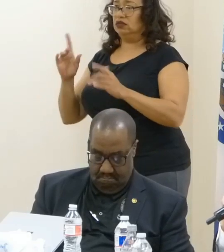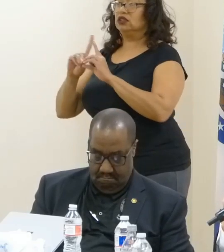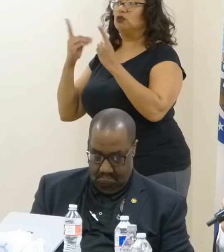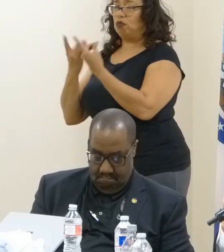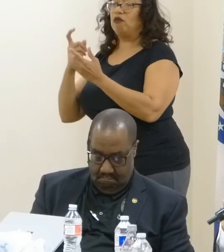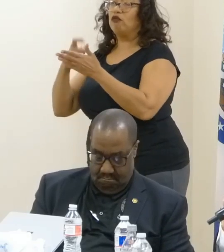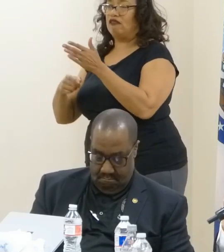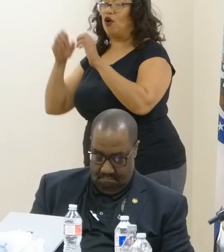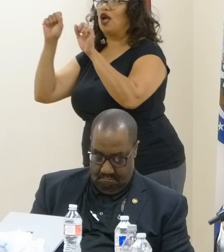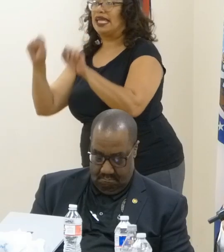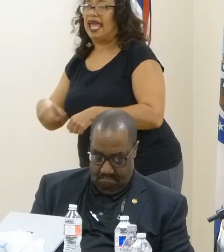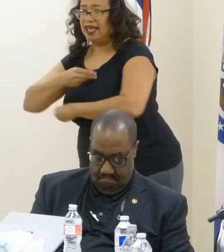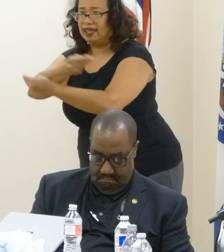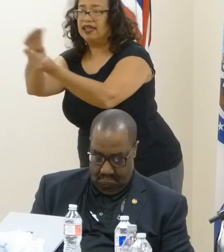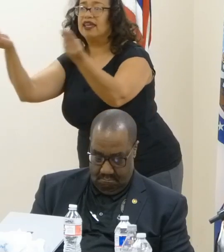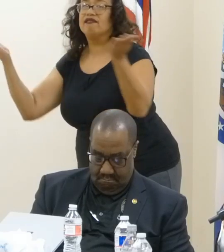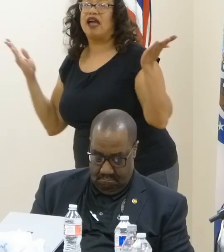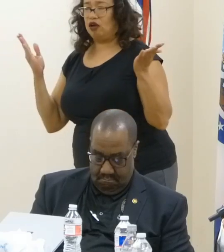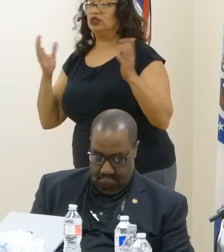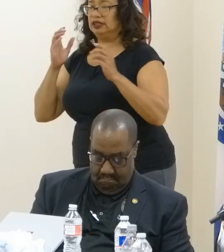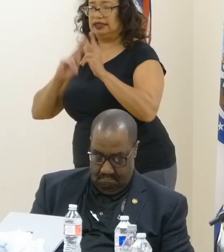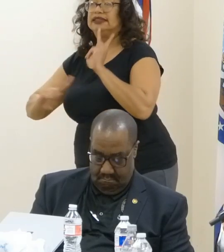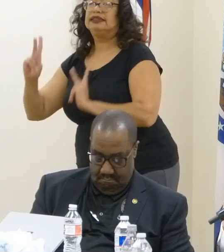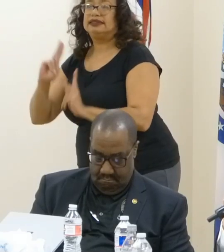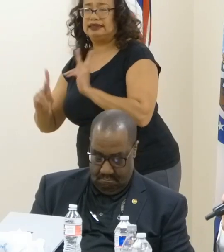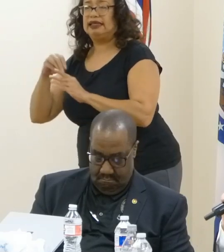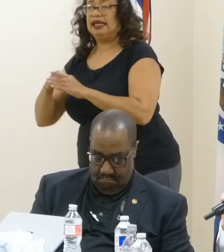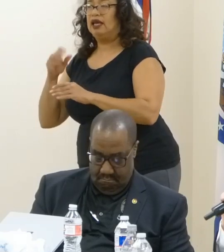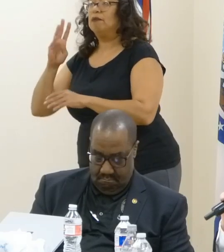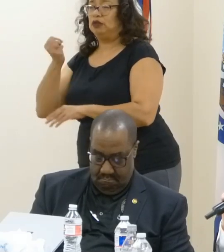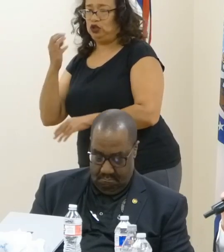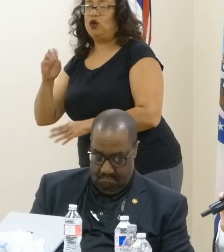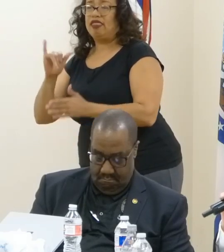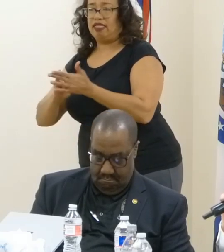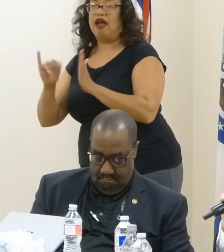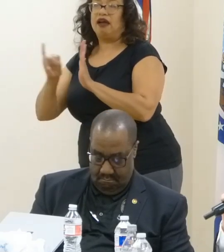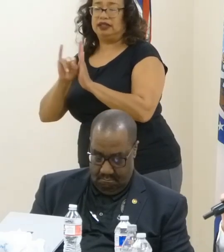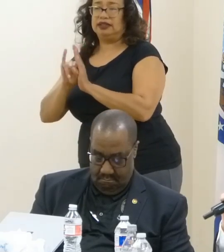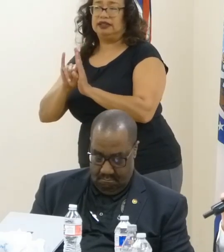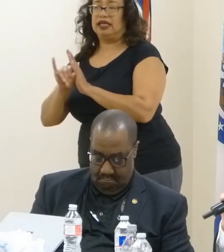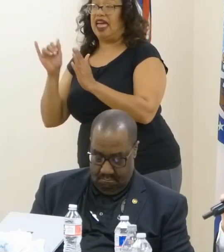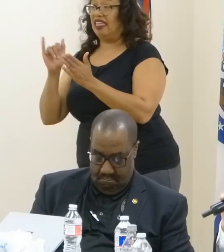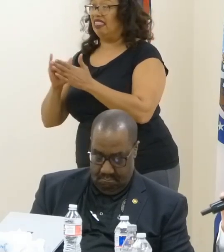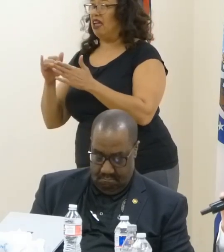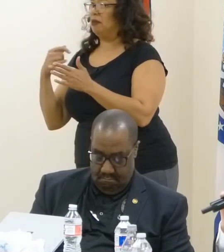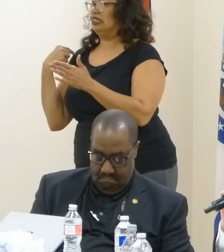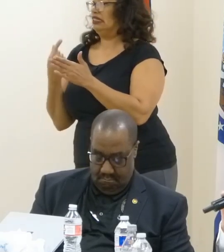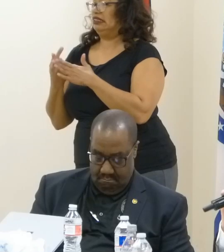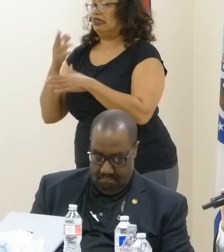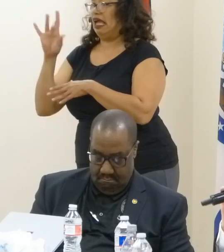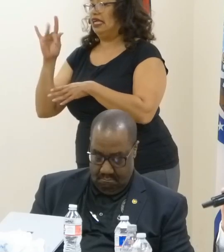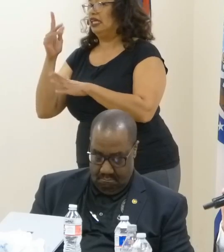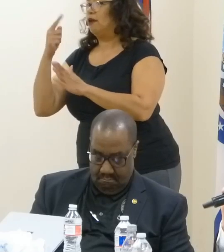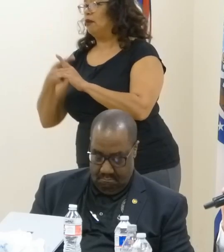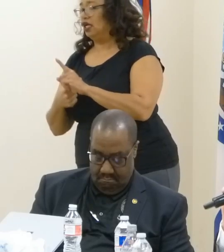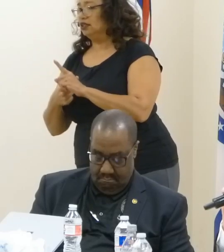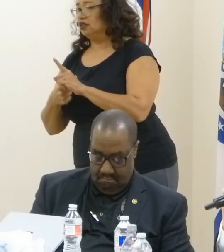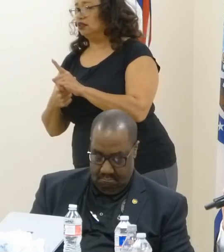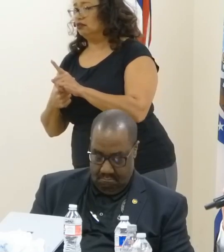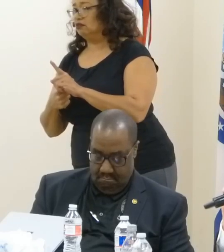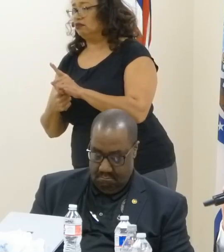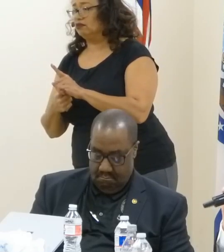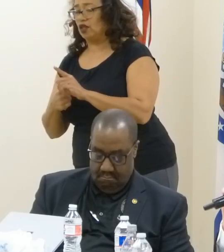And we said from the beginning it would take 18 months, and it is almost exactly 18 months from the day that law went into effect. And as Representative Barnes